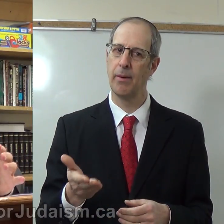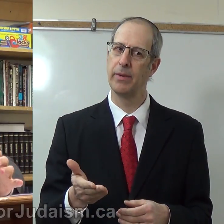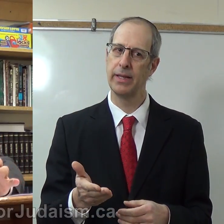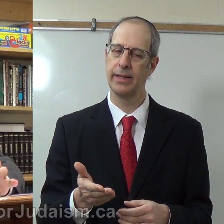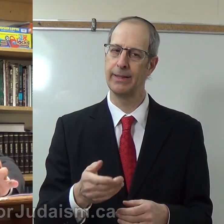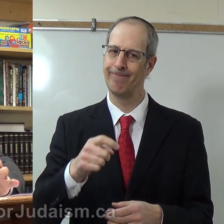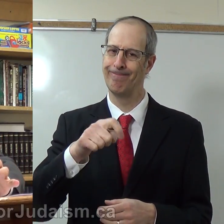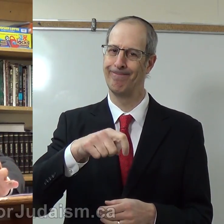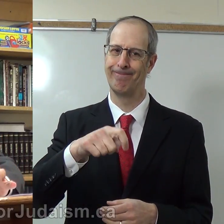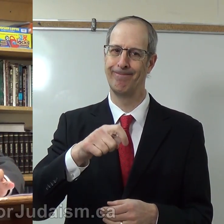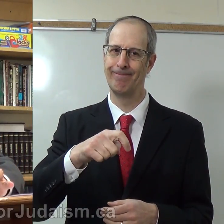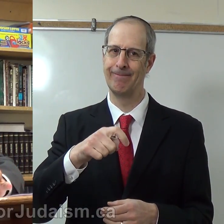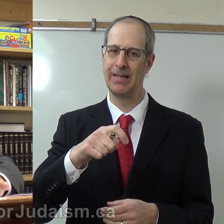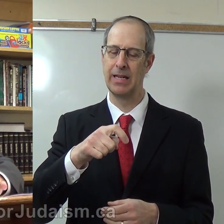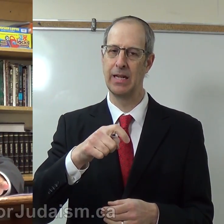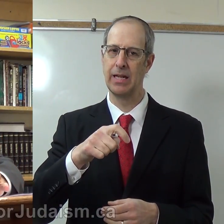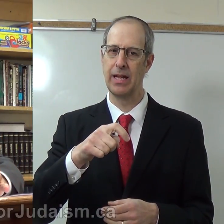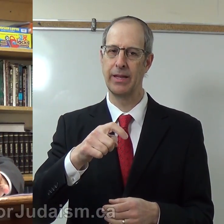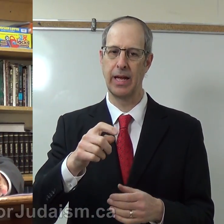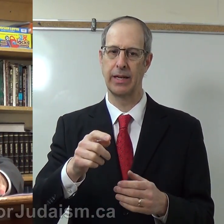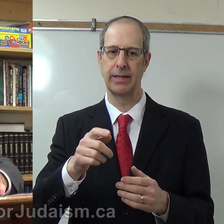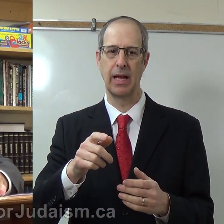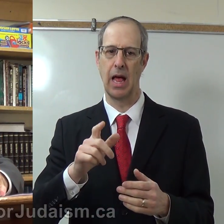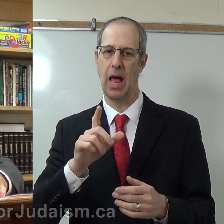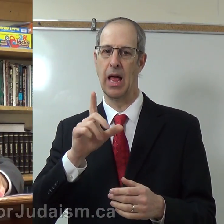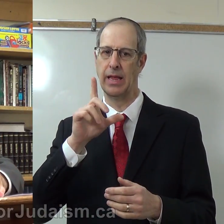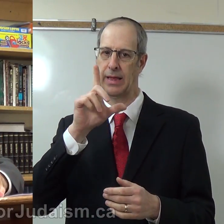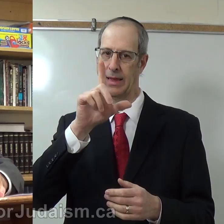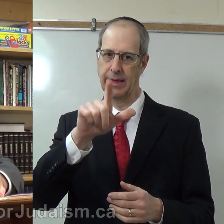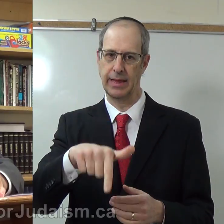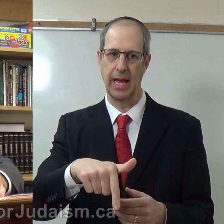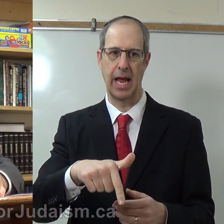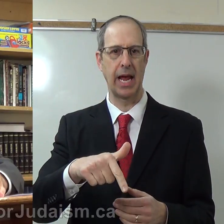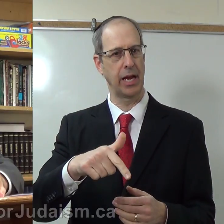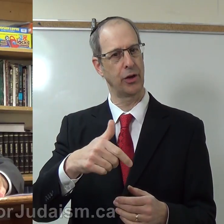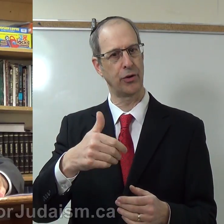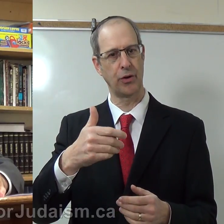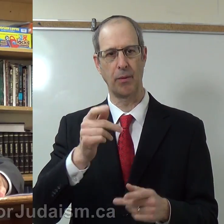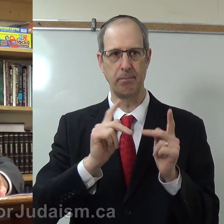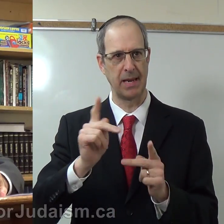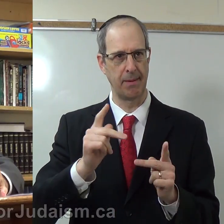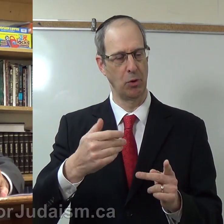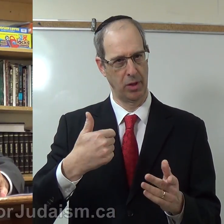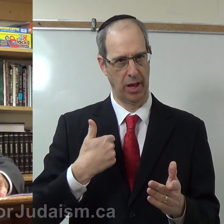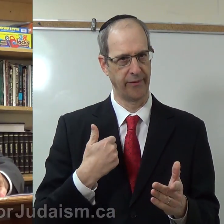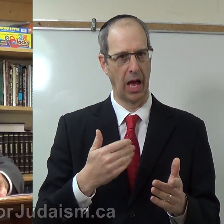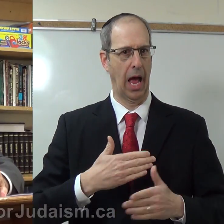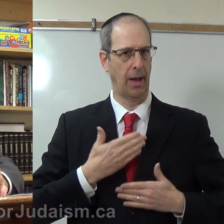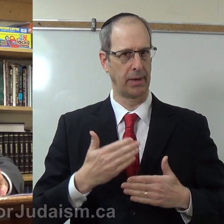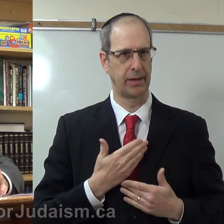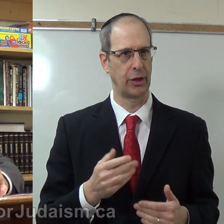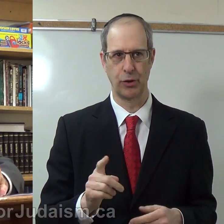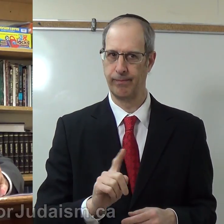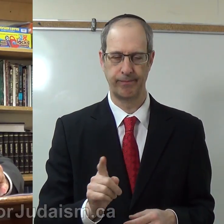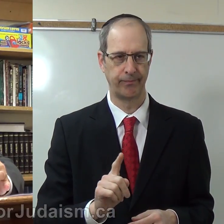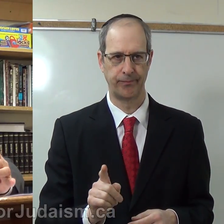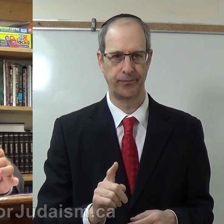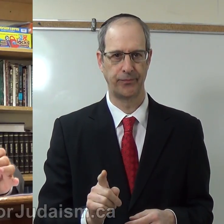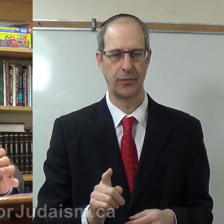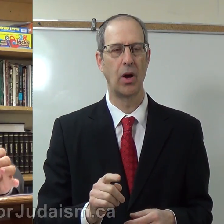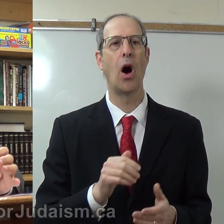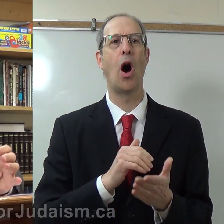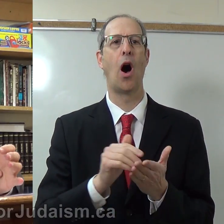necessarily leads people to being happy. And the truth is, that